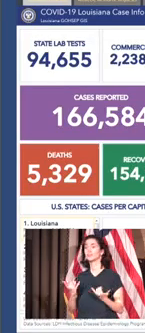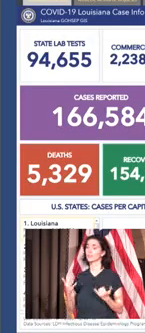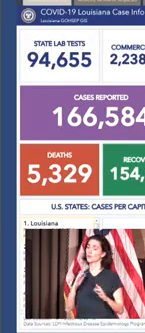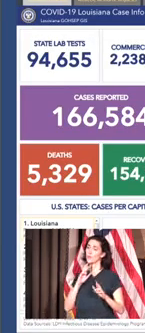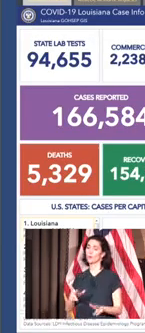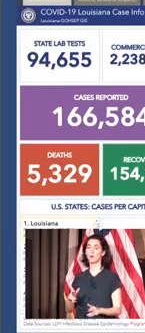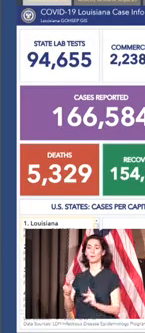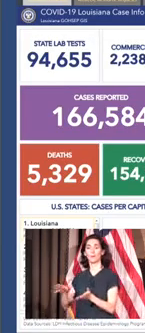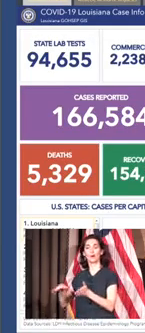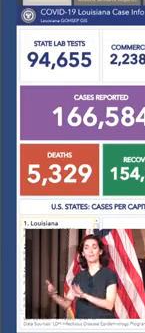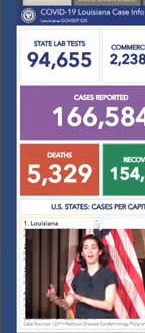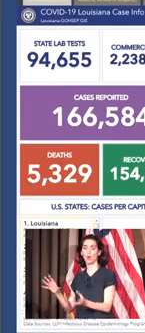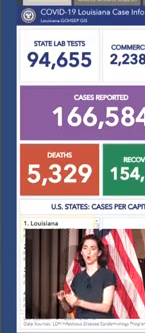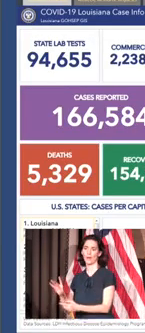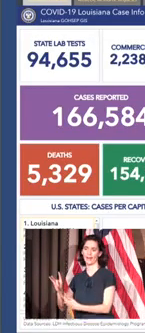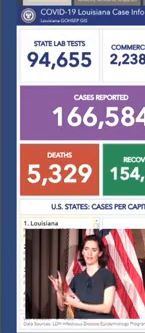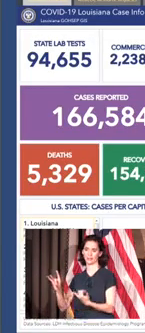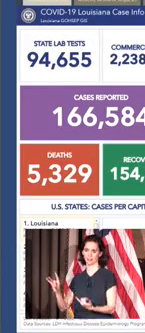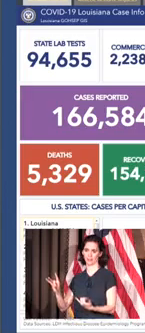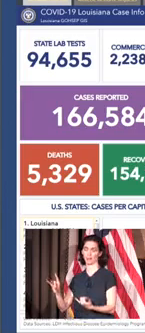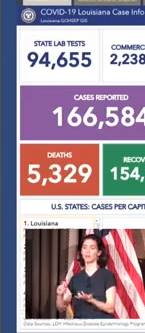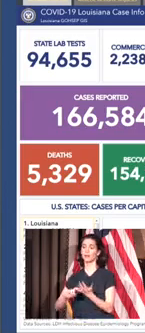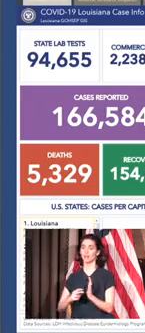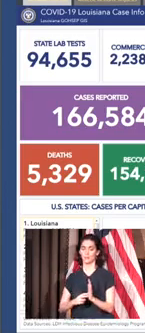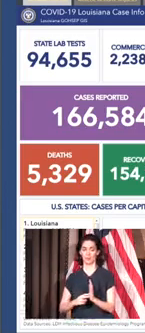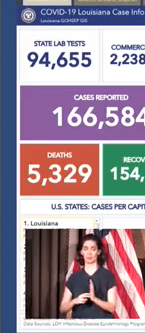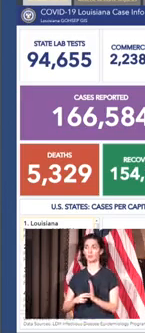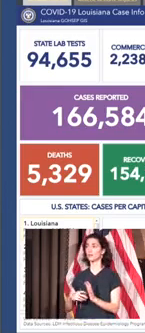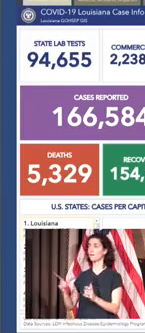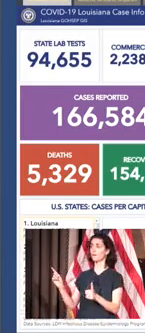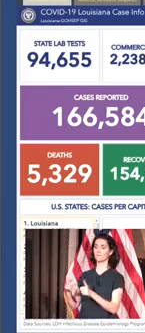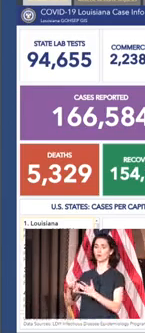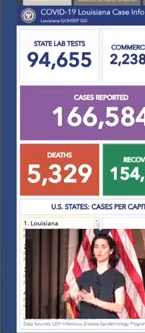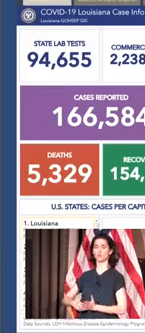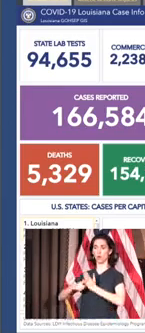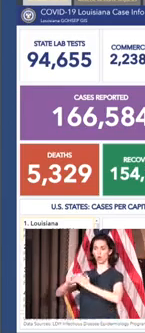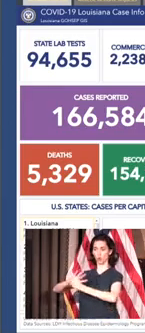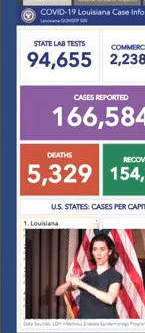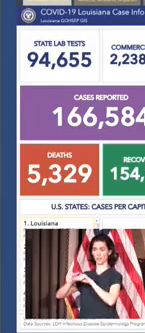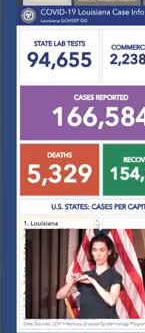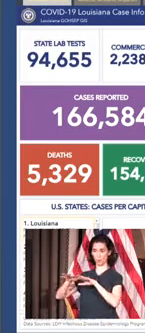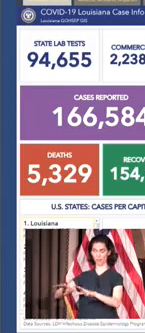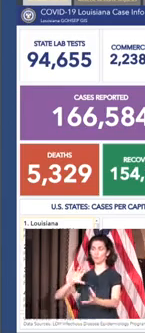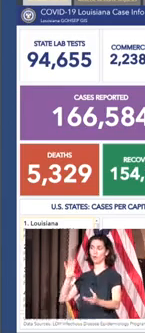today, for a total since the beginning of the public health emergency of